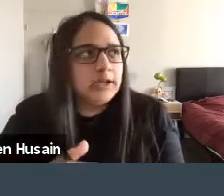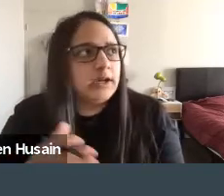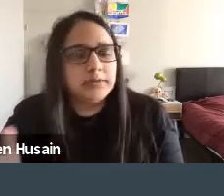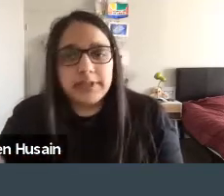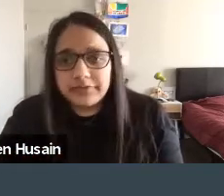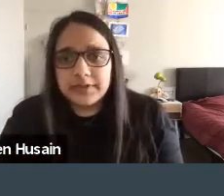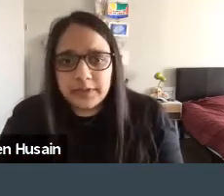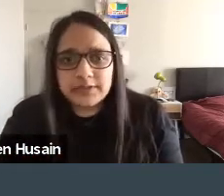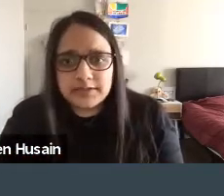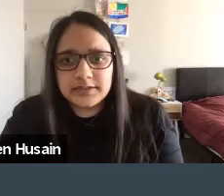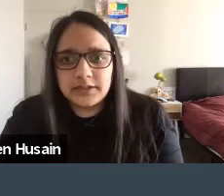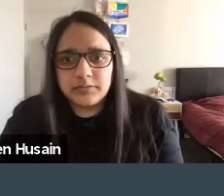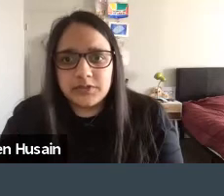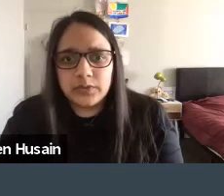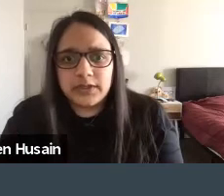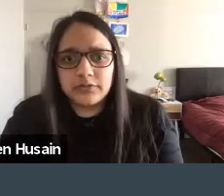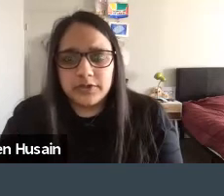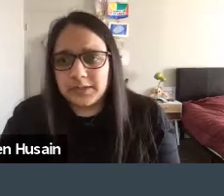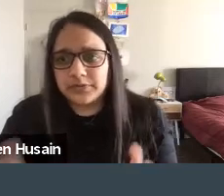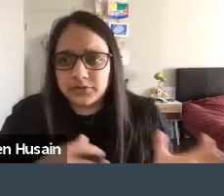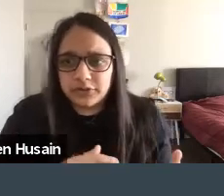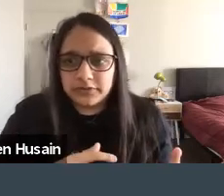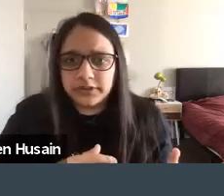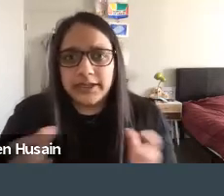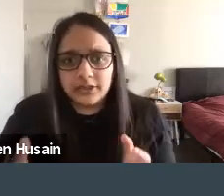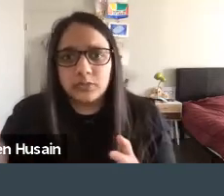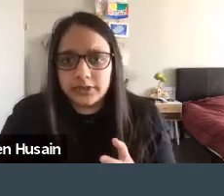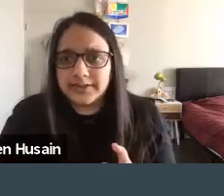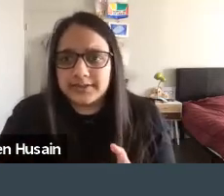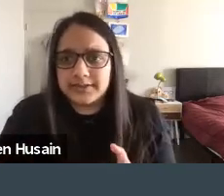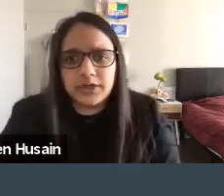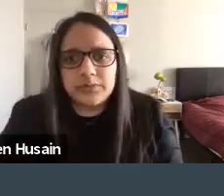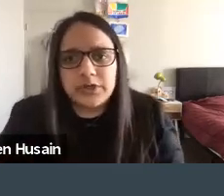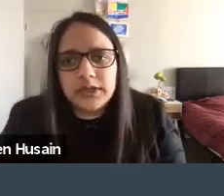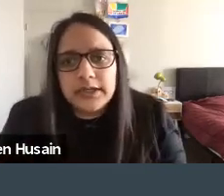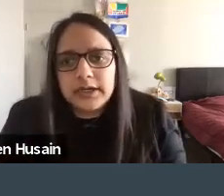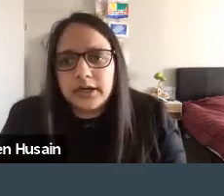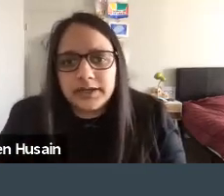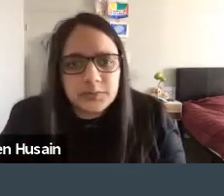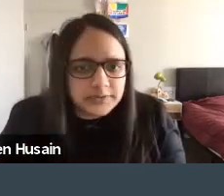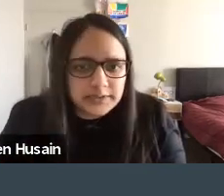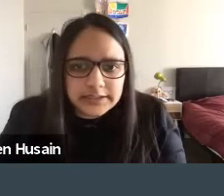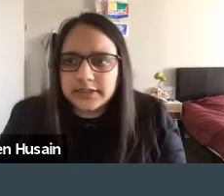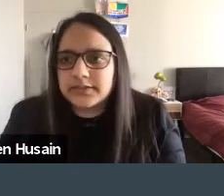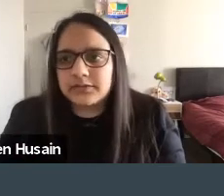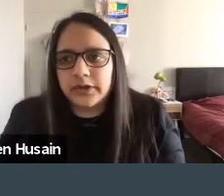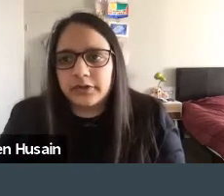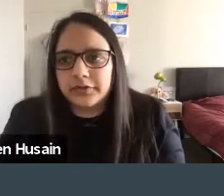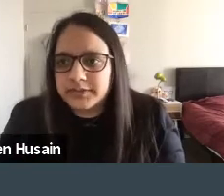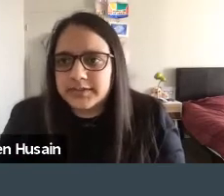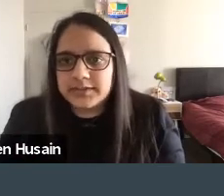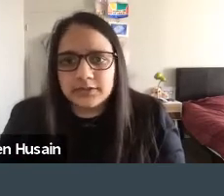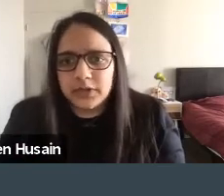located, life expectancy between, for example, Streeterville and Englewood, as David talked about, hospitals and clinics, where